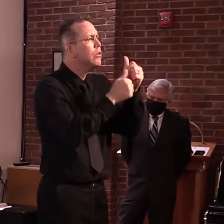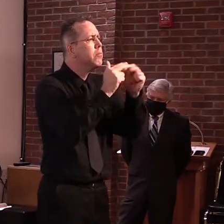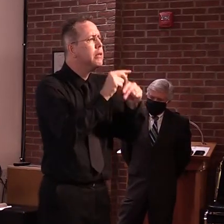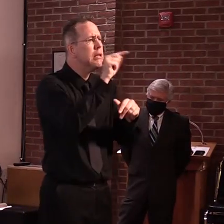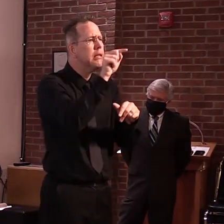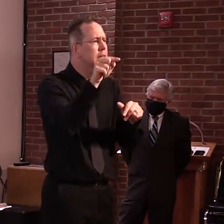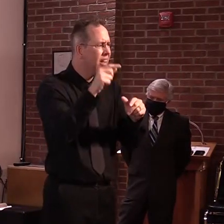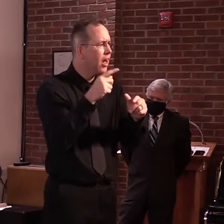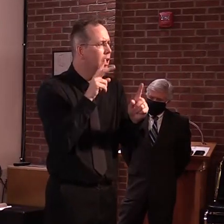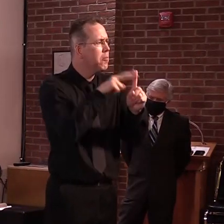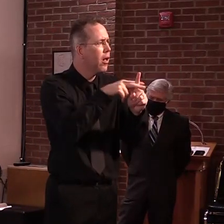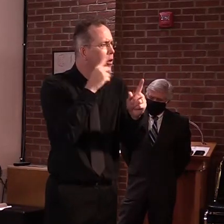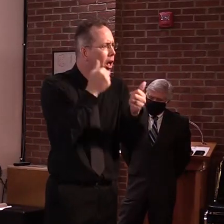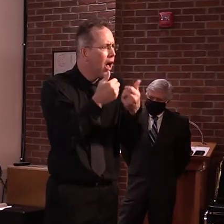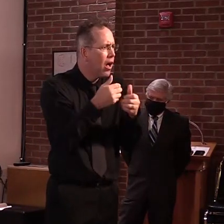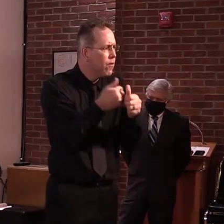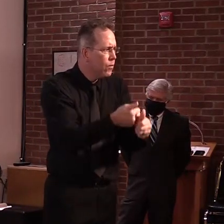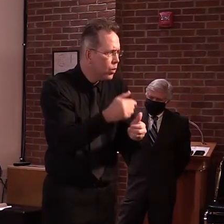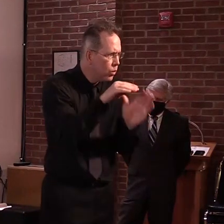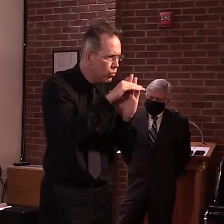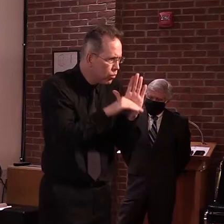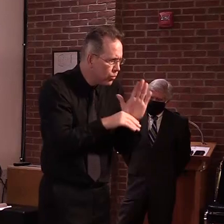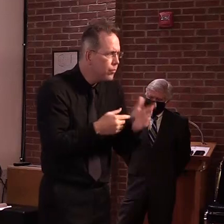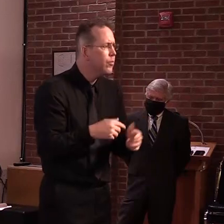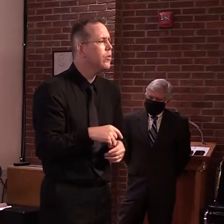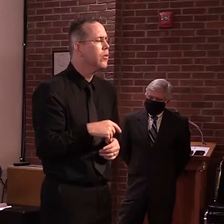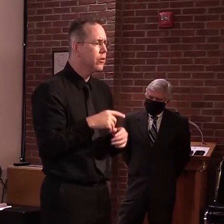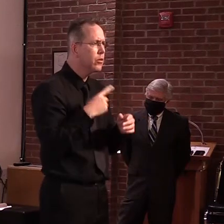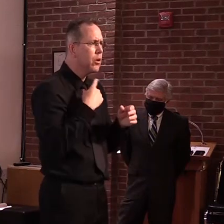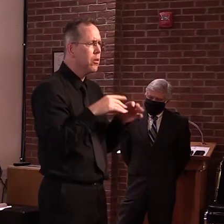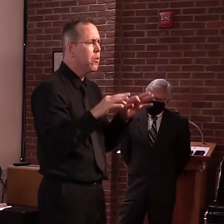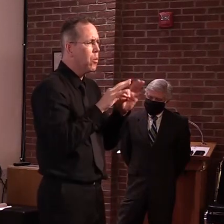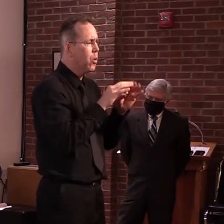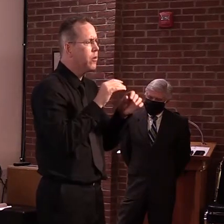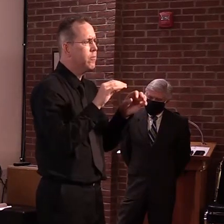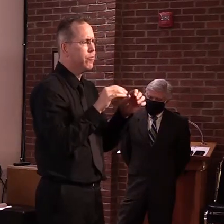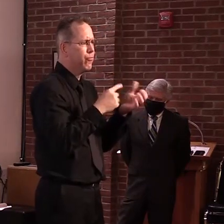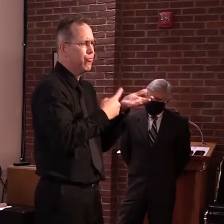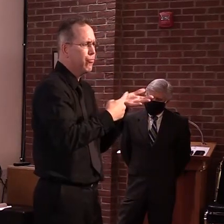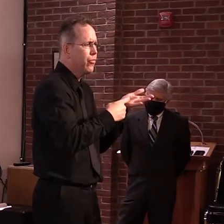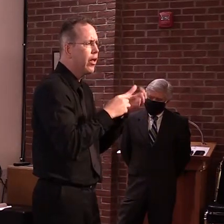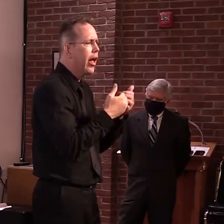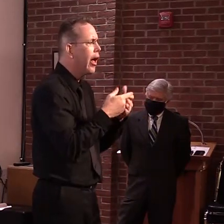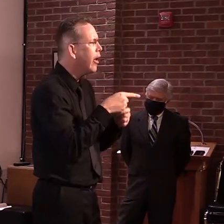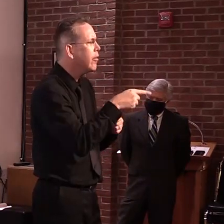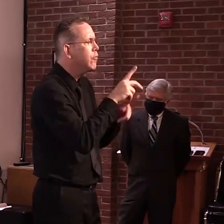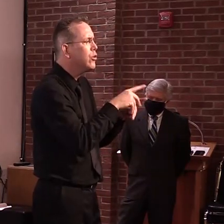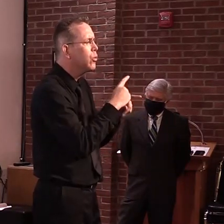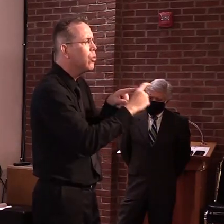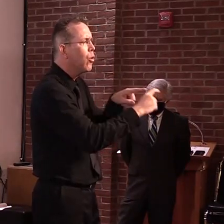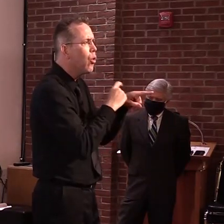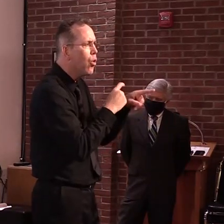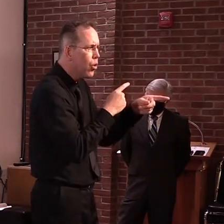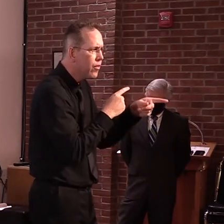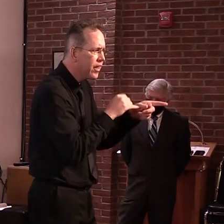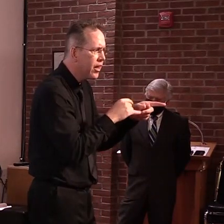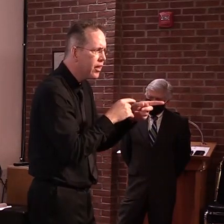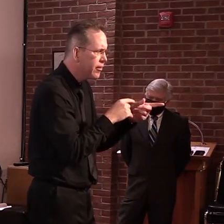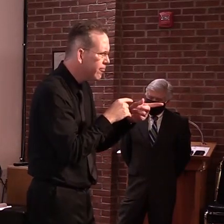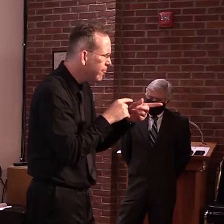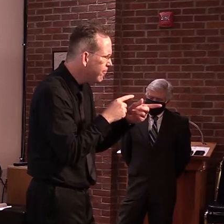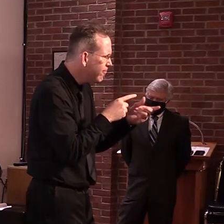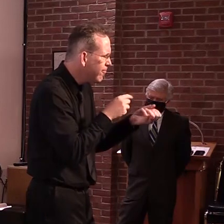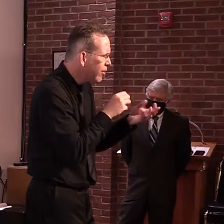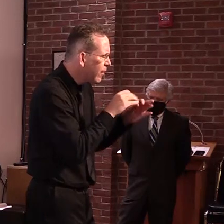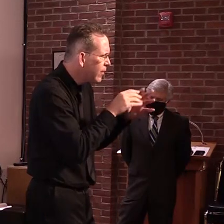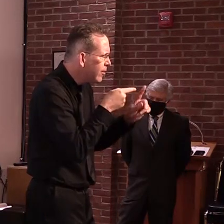I would be interested in a follow-up conversation with Mike about what particular departments or agencies have